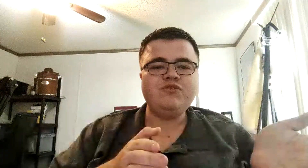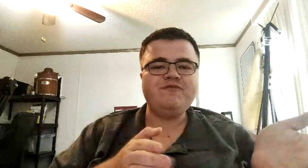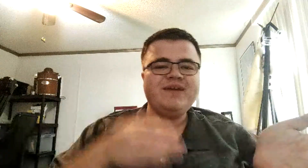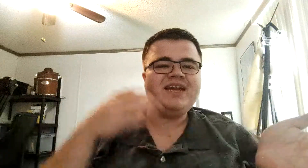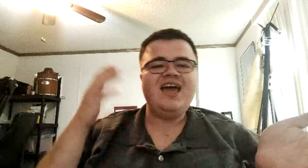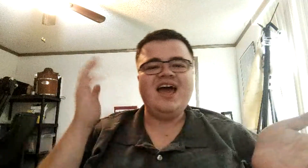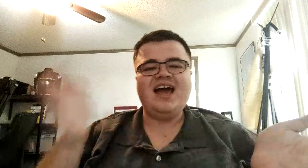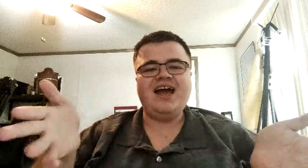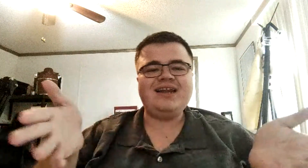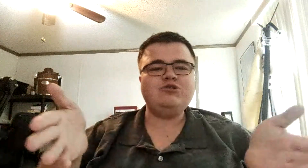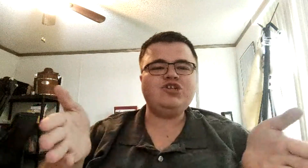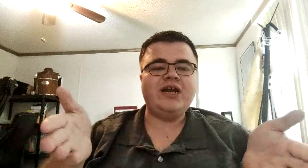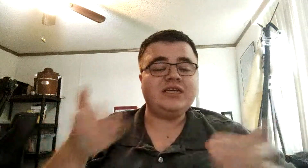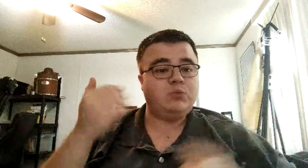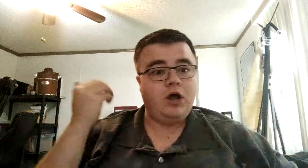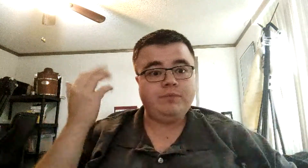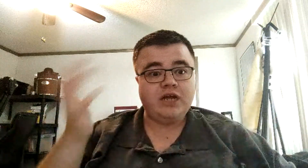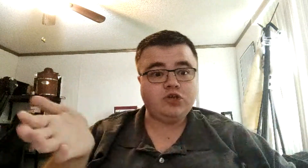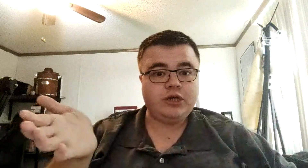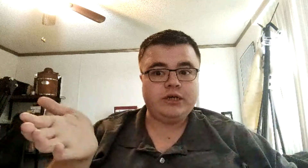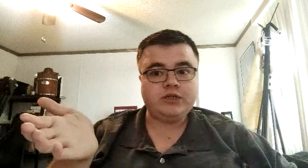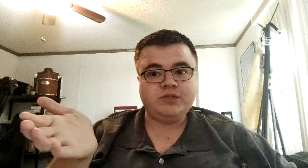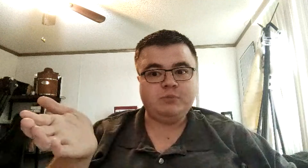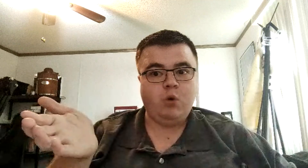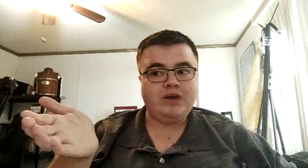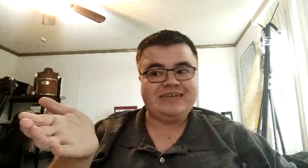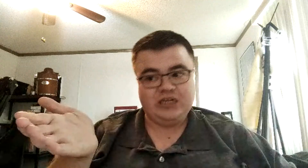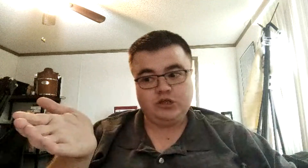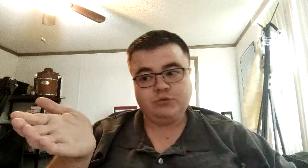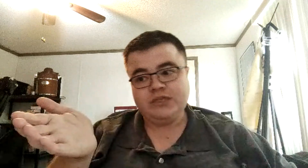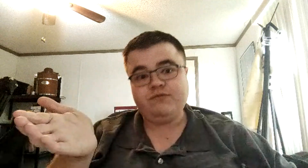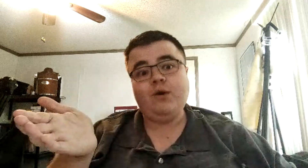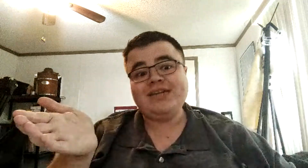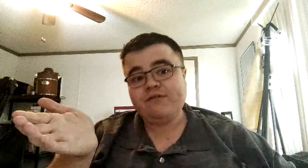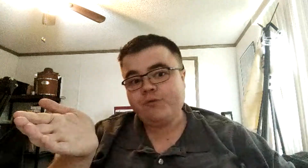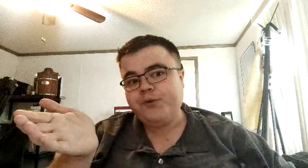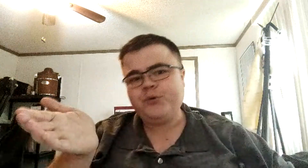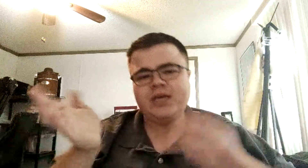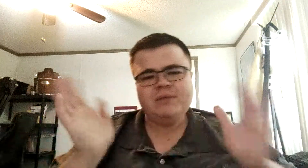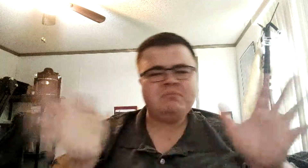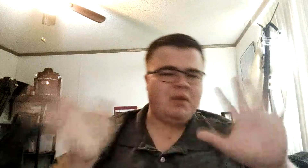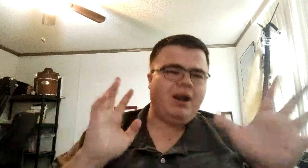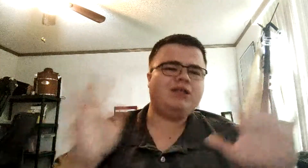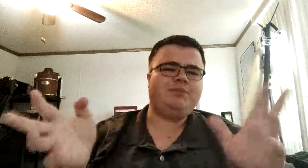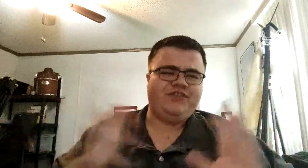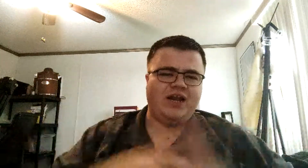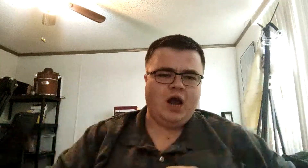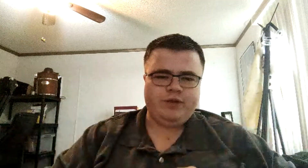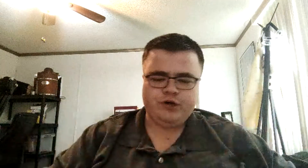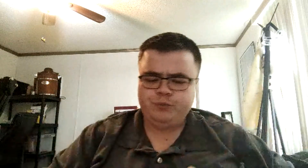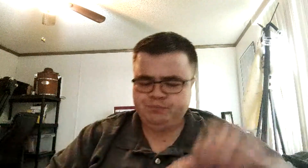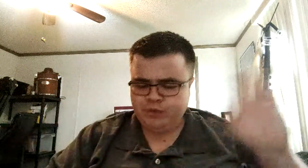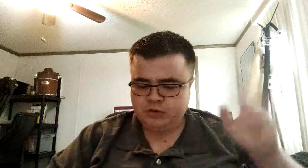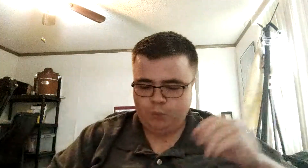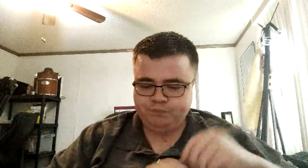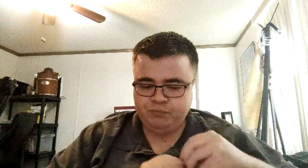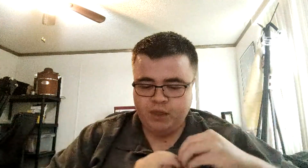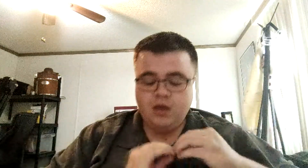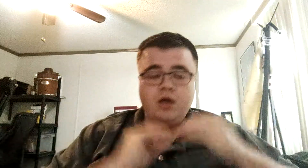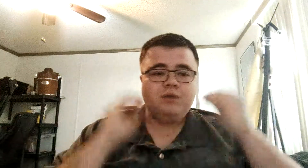movement and eugenics, well, eugenics was more dangerous for that community, but I'll spell that out later. So,